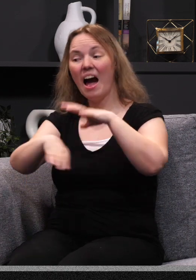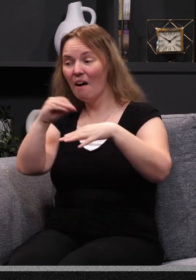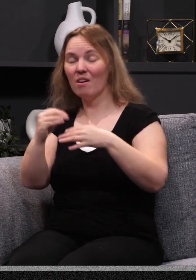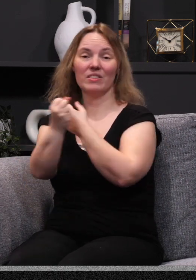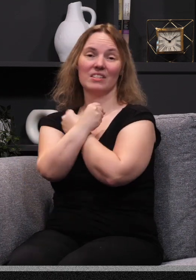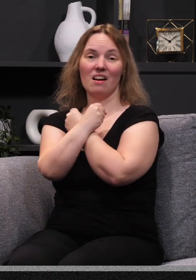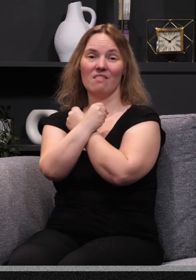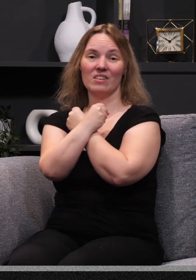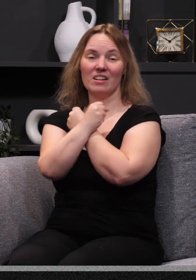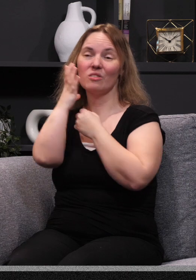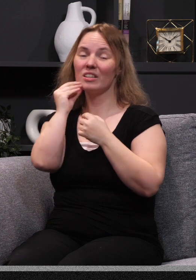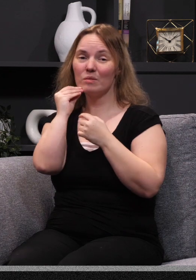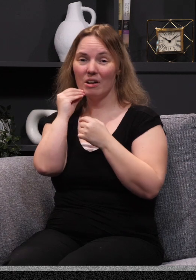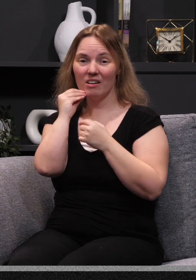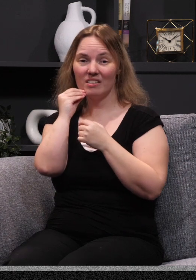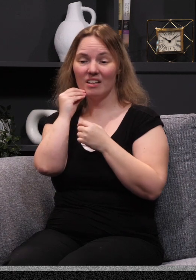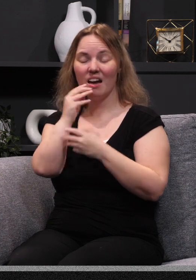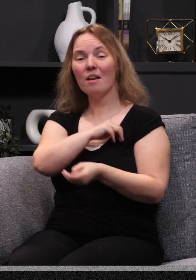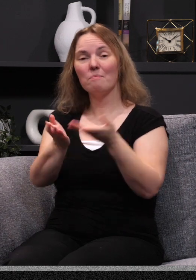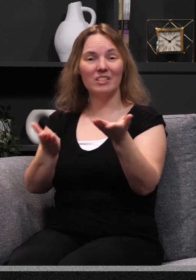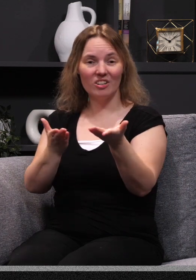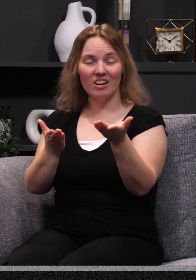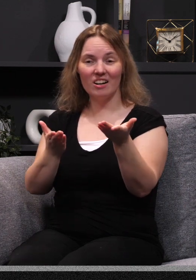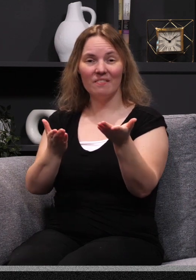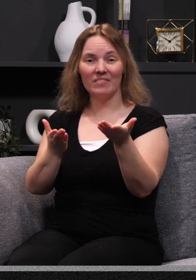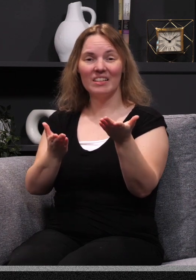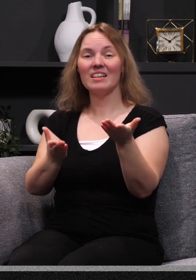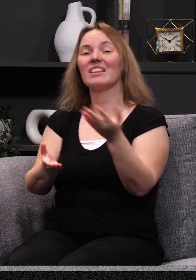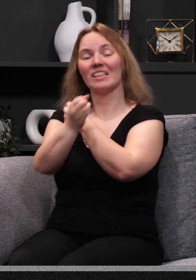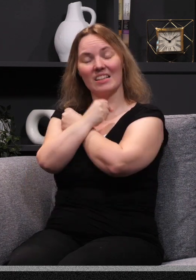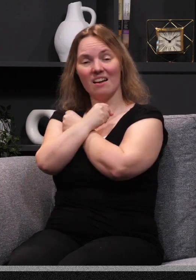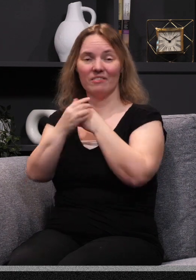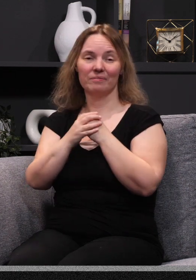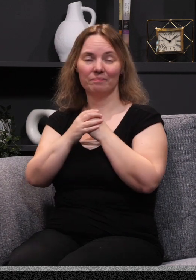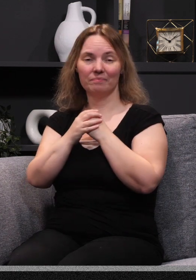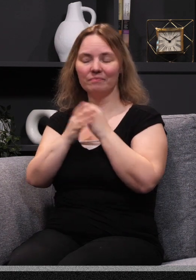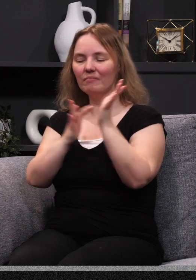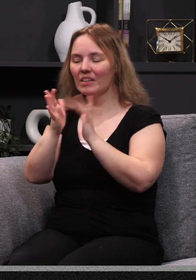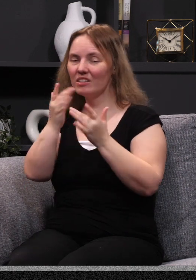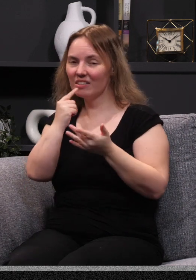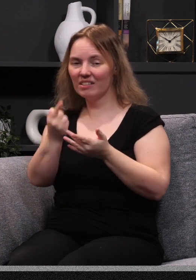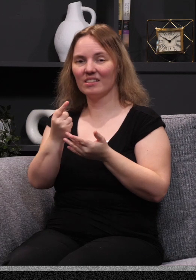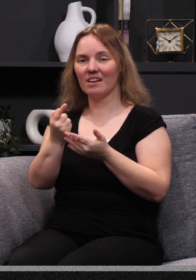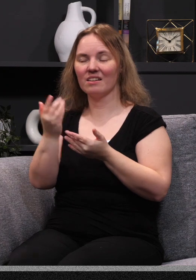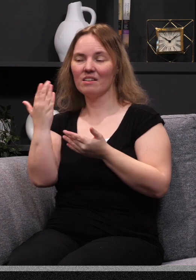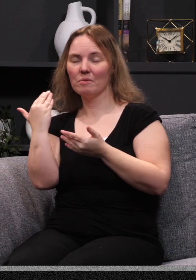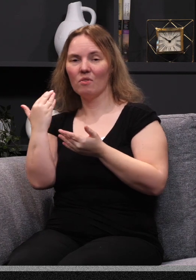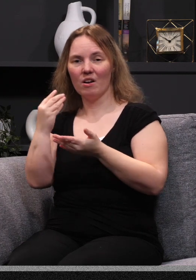can love out of this love. You can experience and minister this agape love. In fact, Jesus has said